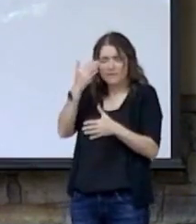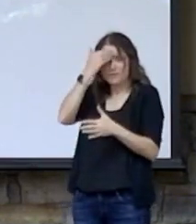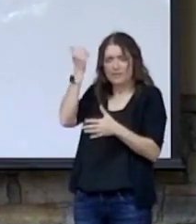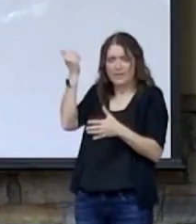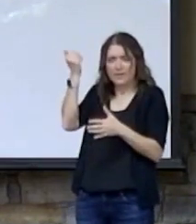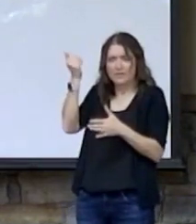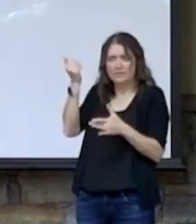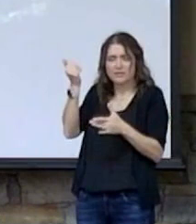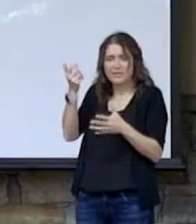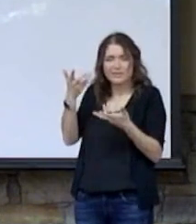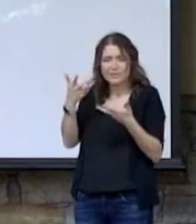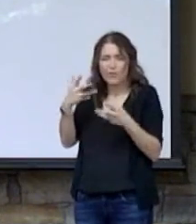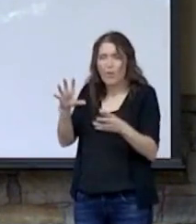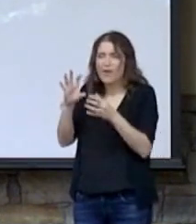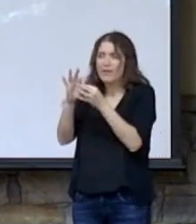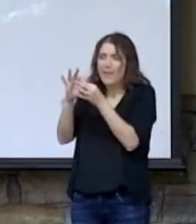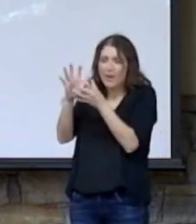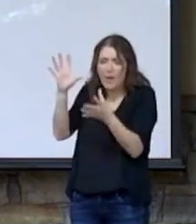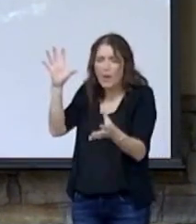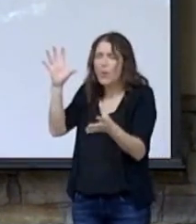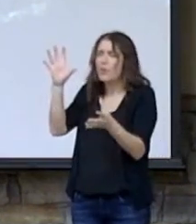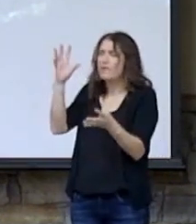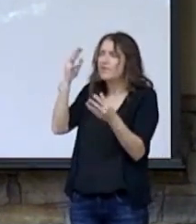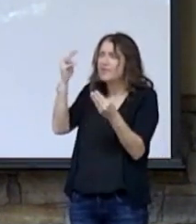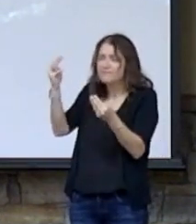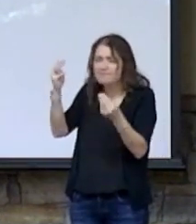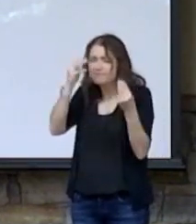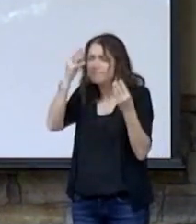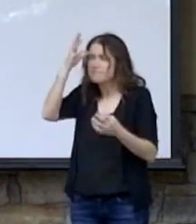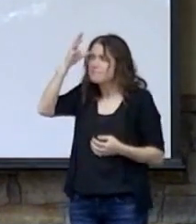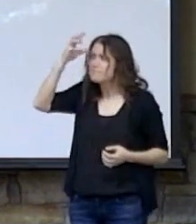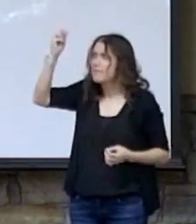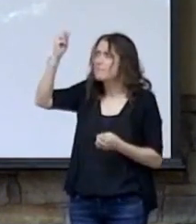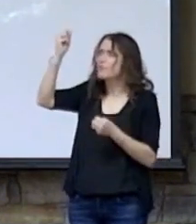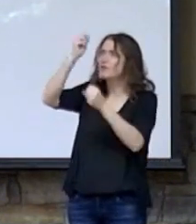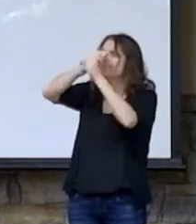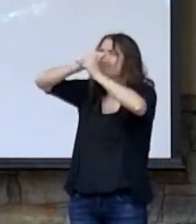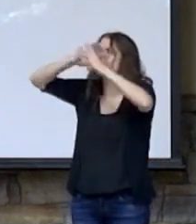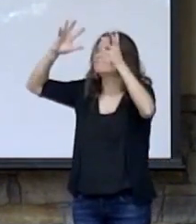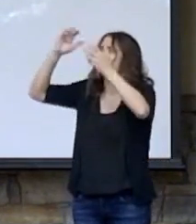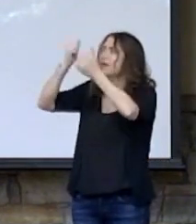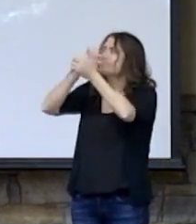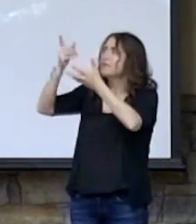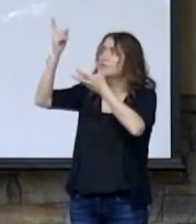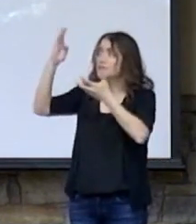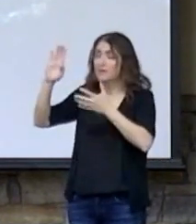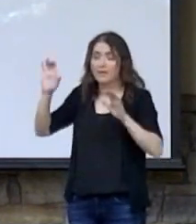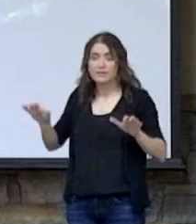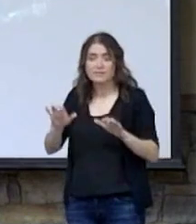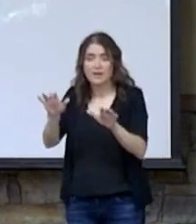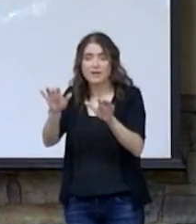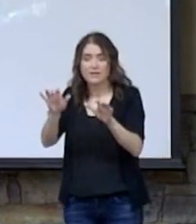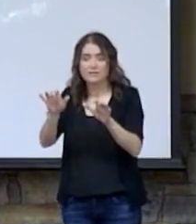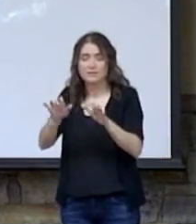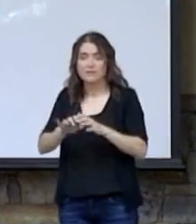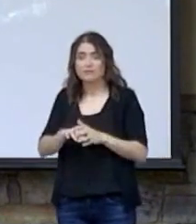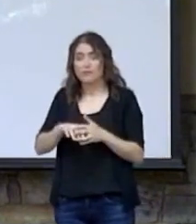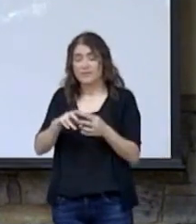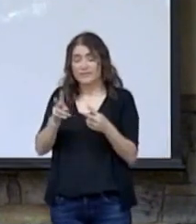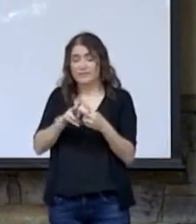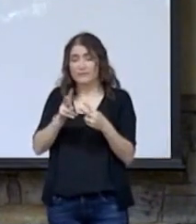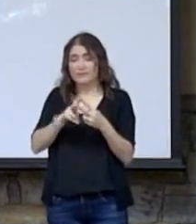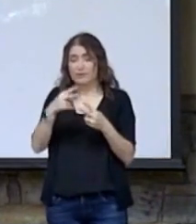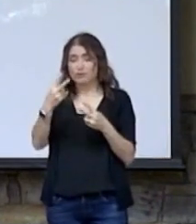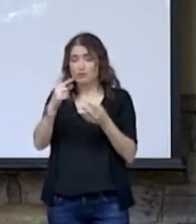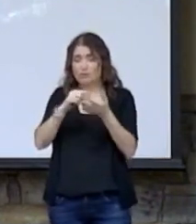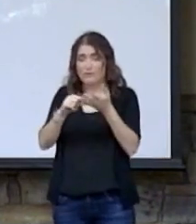ever want to let go of the memory of everything that God has done to bless his life. So just these first two